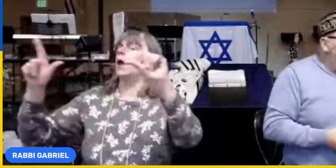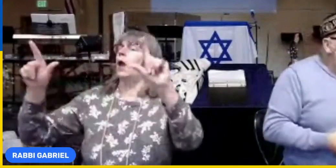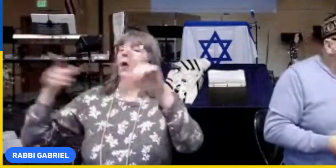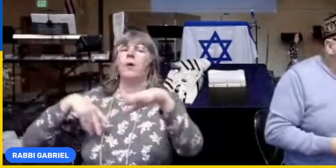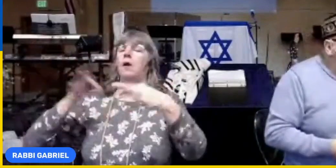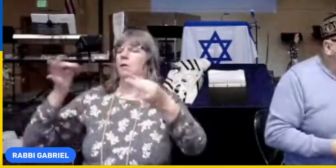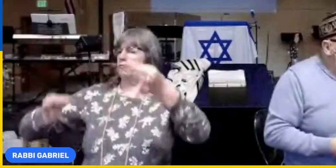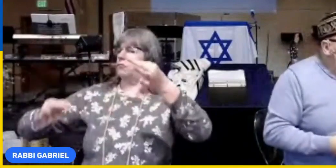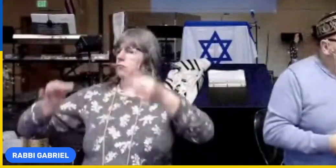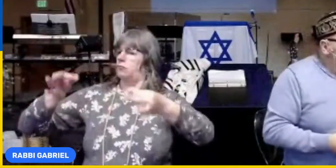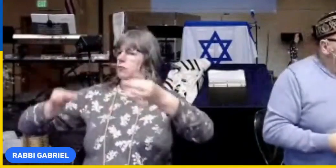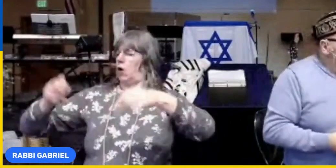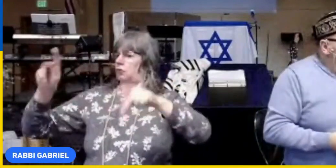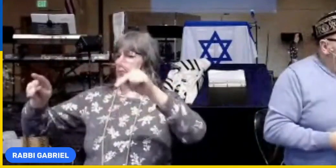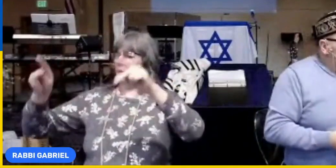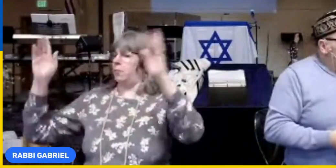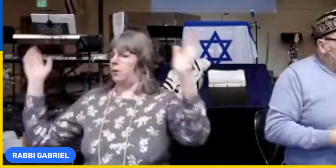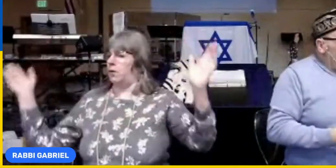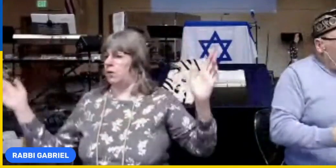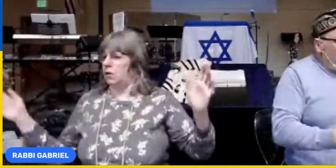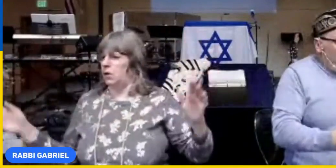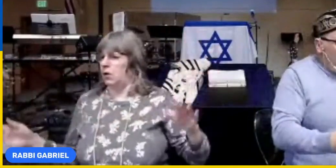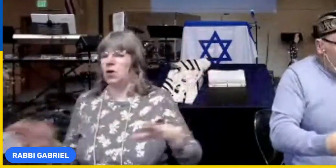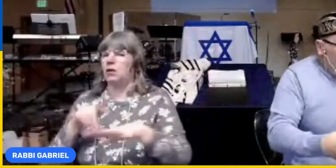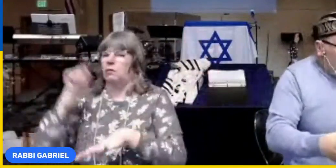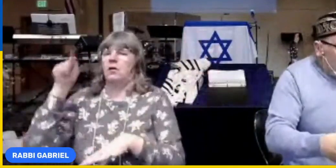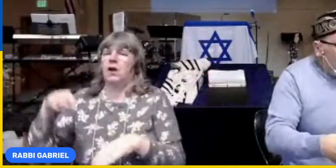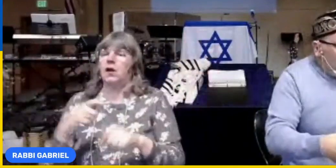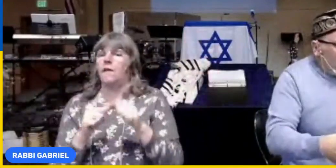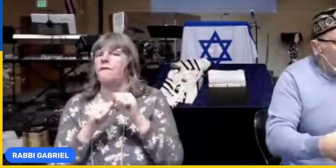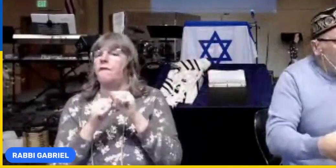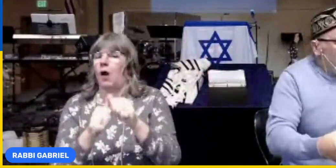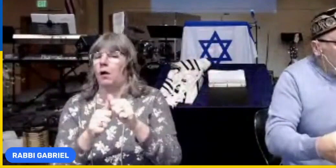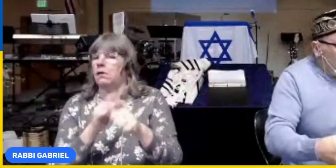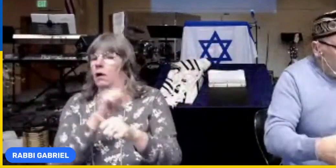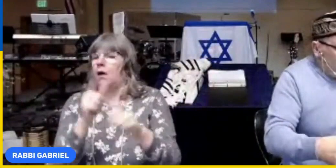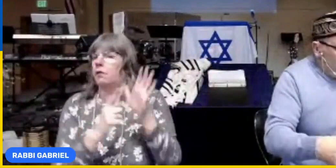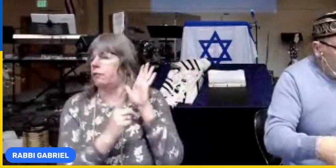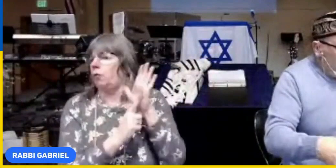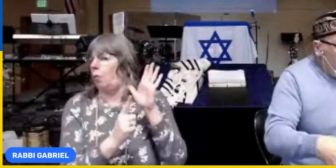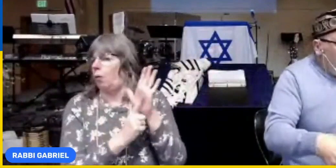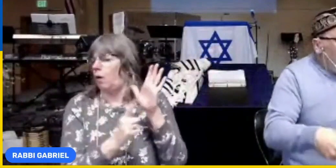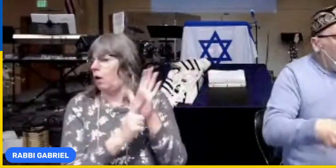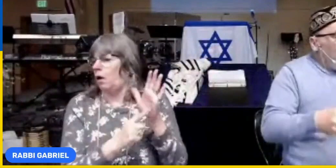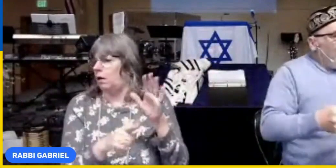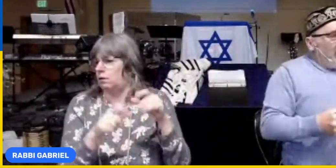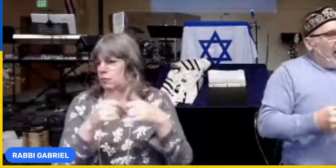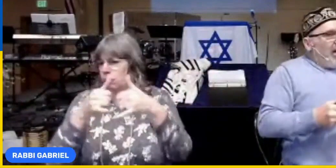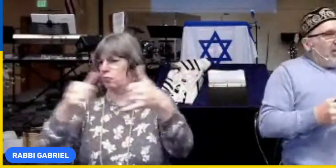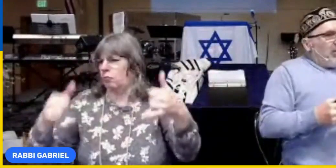That's what he was after. So he says, he tells,